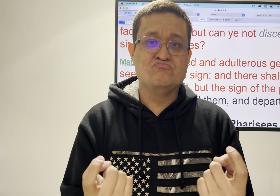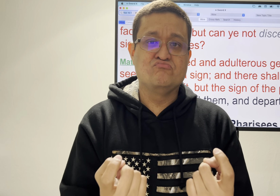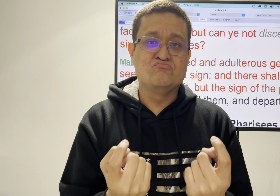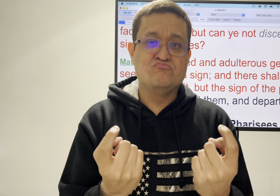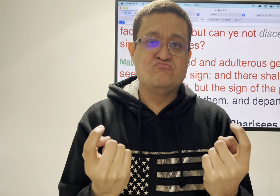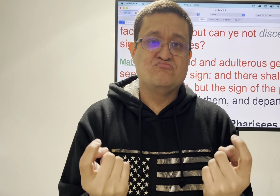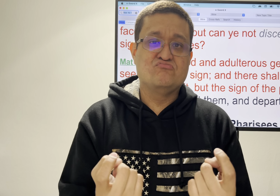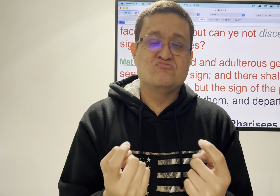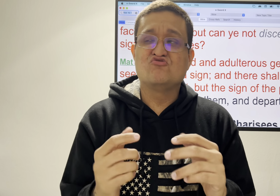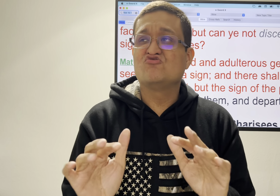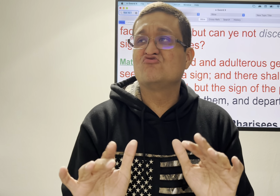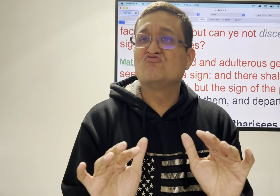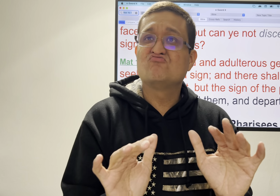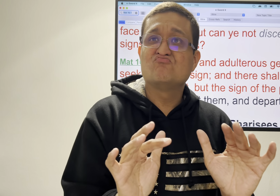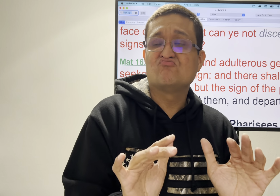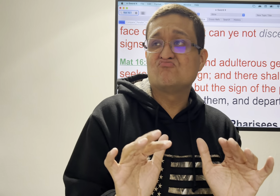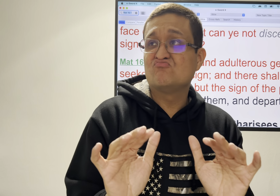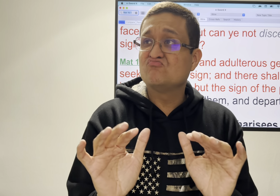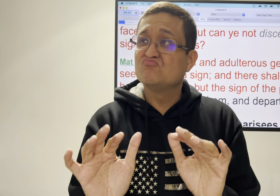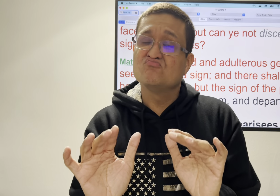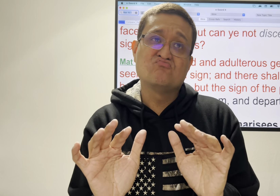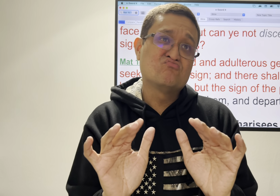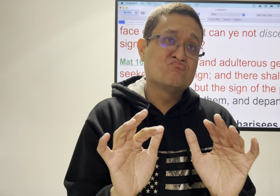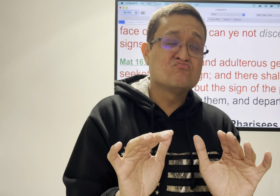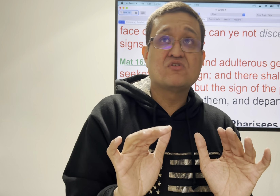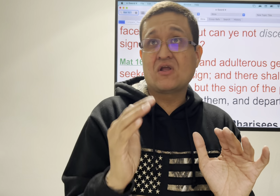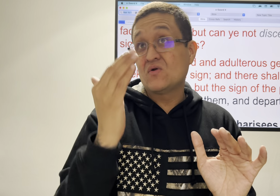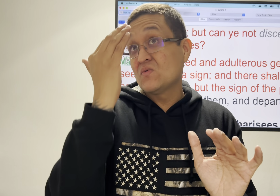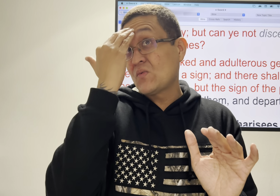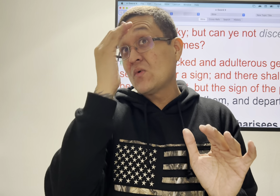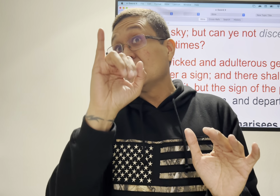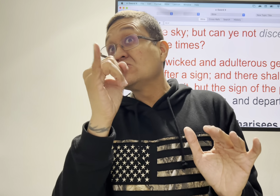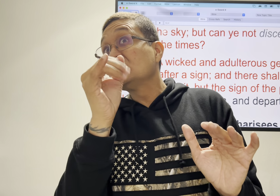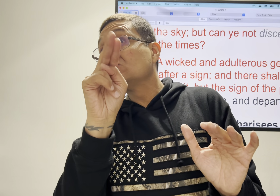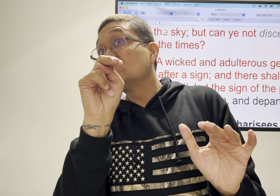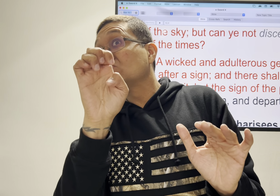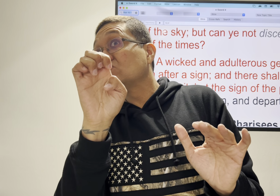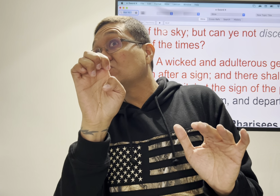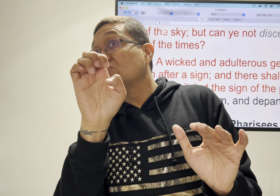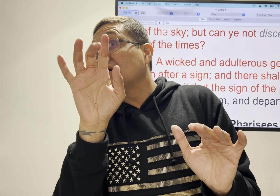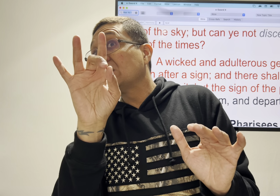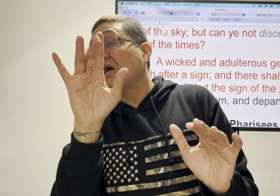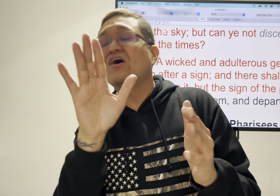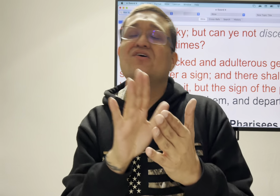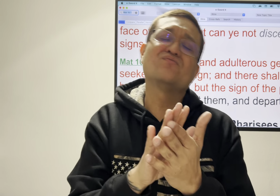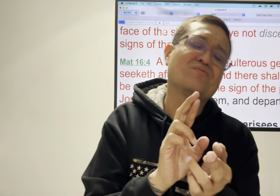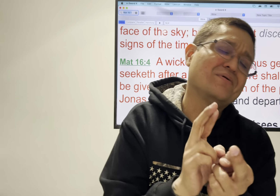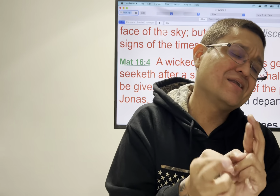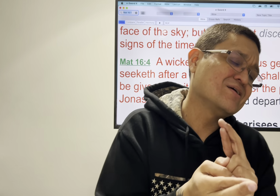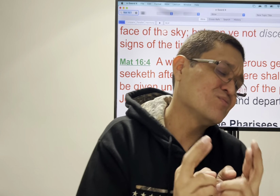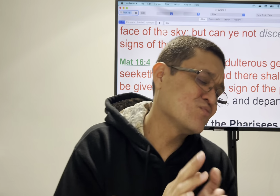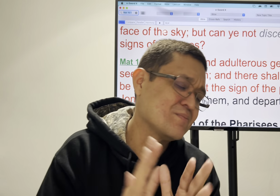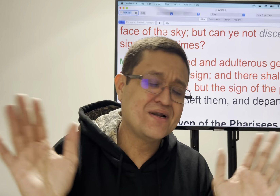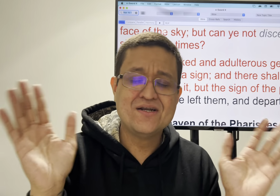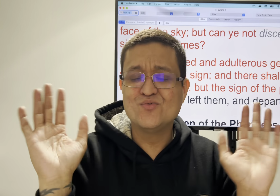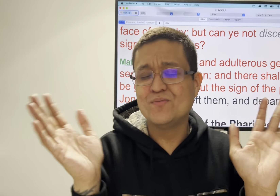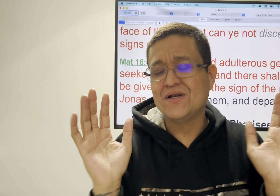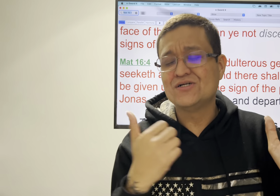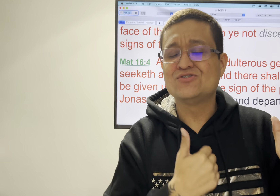What would the world do? They would go ahead and sin, do whatever they wanted to do. And they know, oh, I know